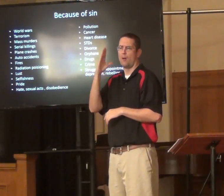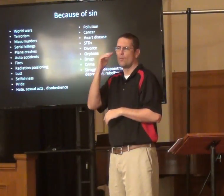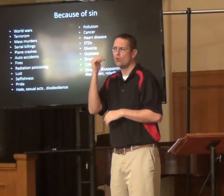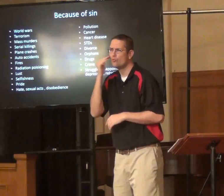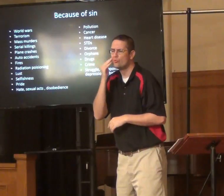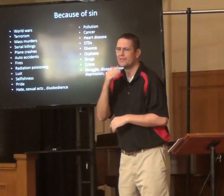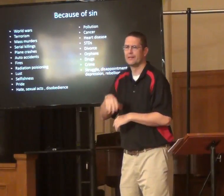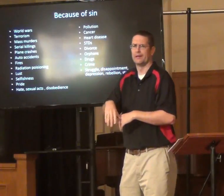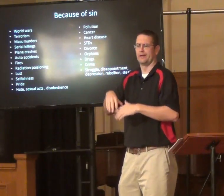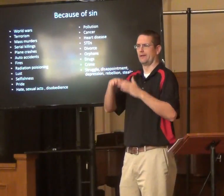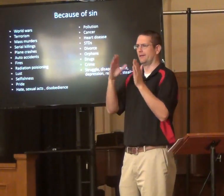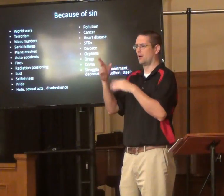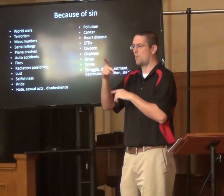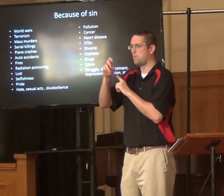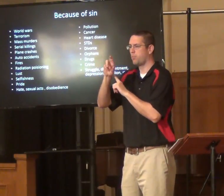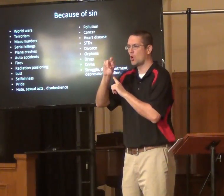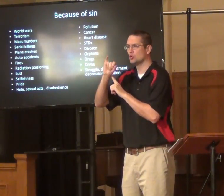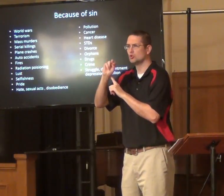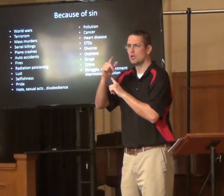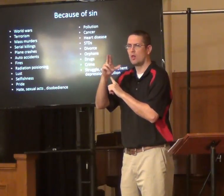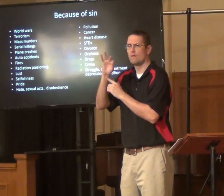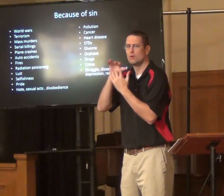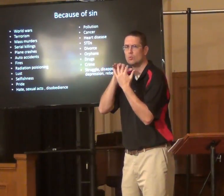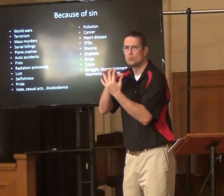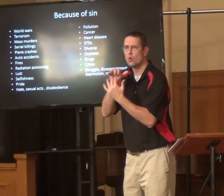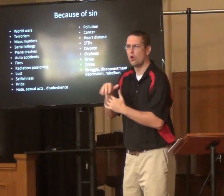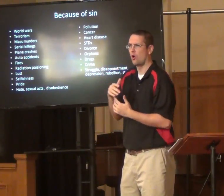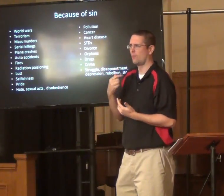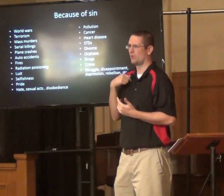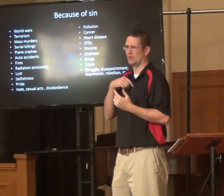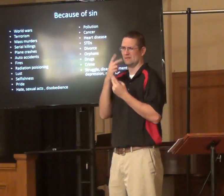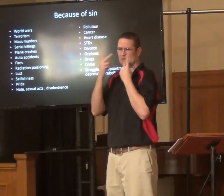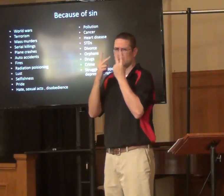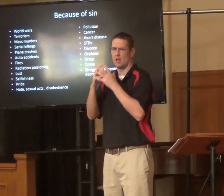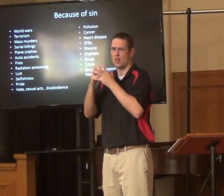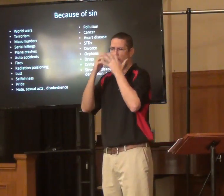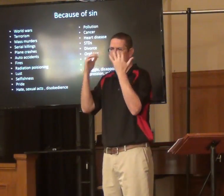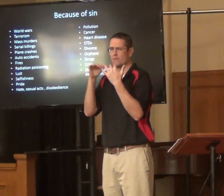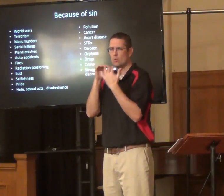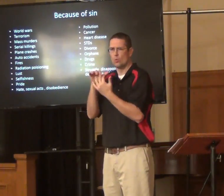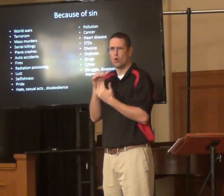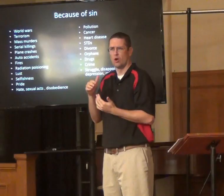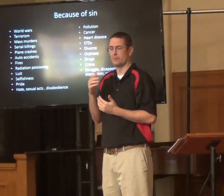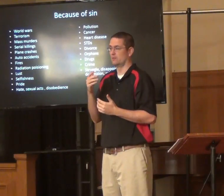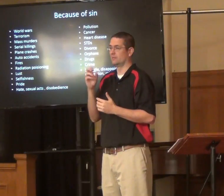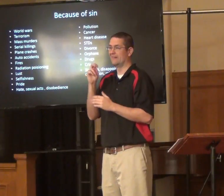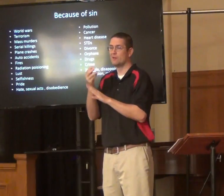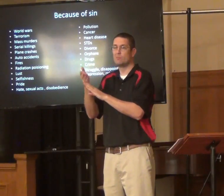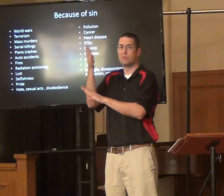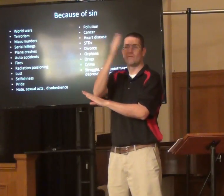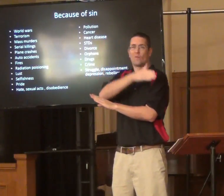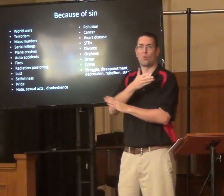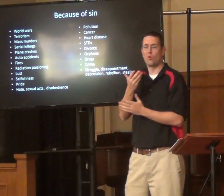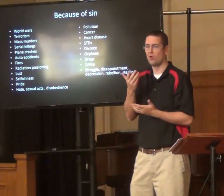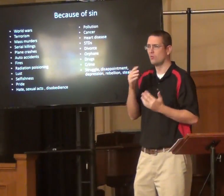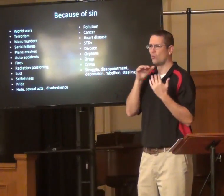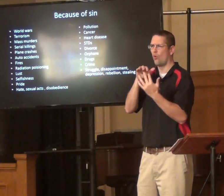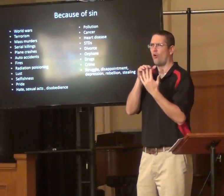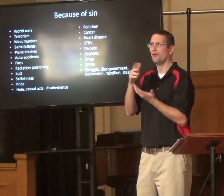II, Vietnam, Korean War, Persian Gulf War. We've seen a lot of wars. Even before